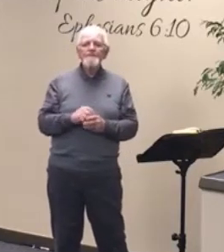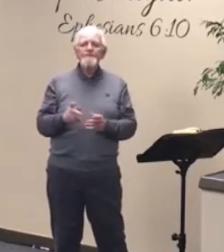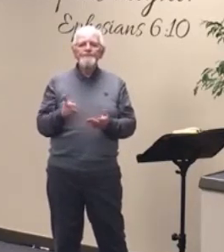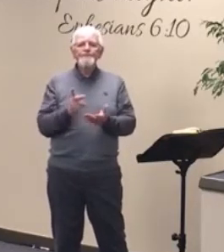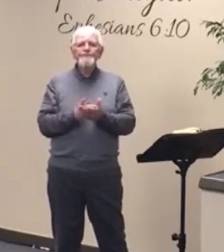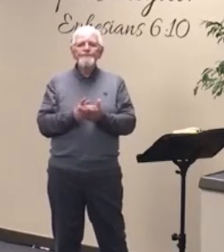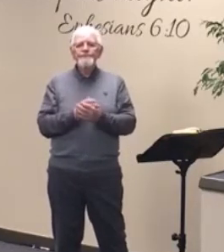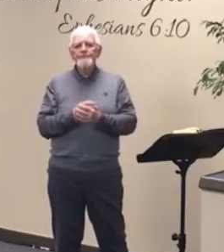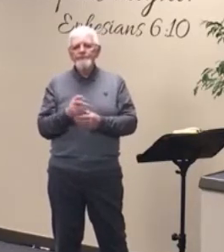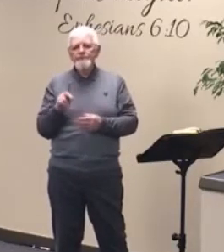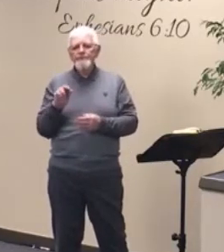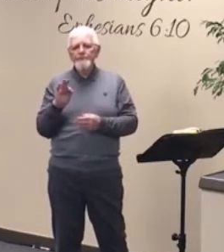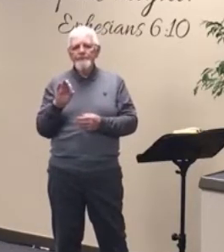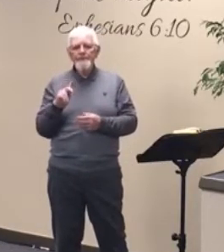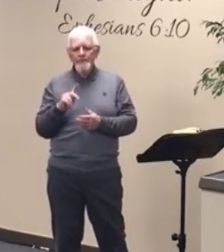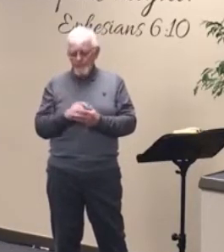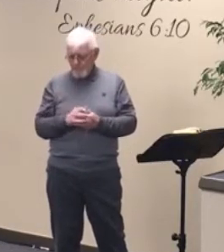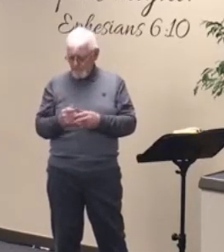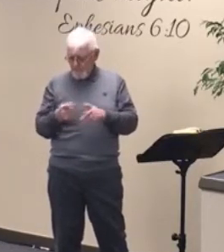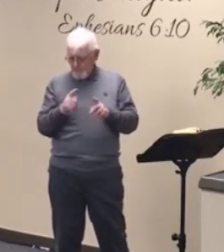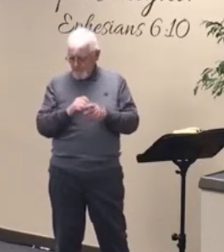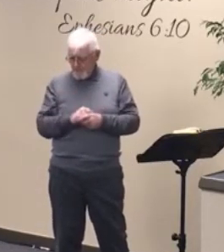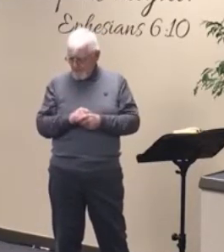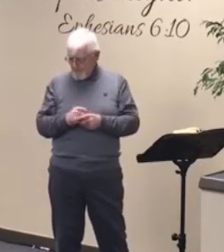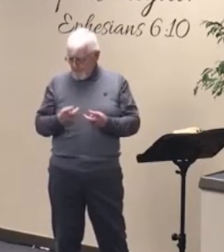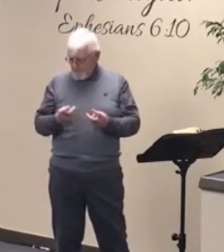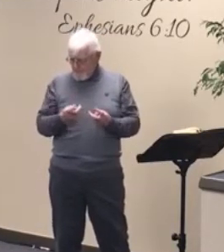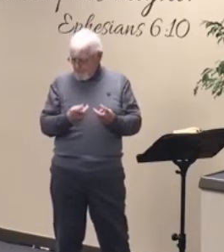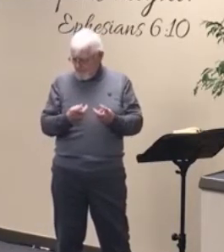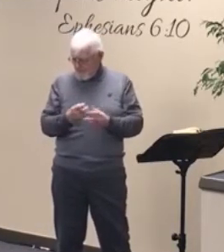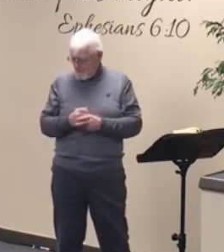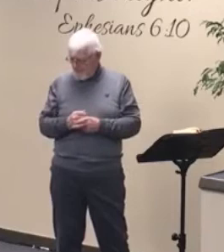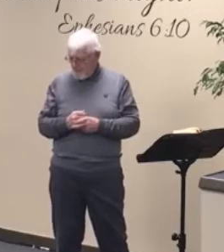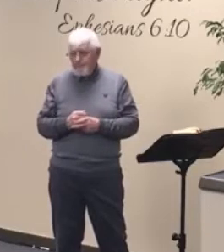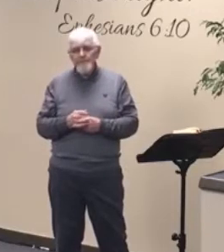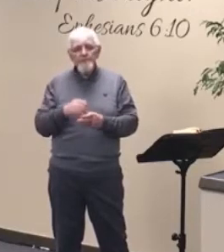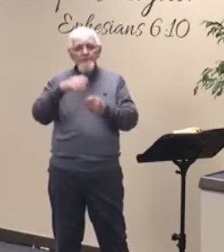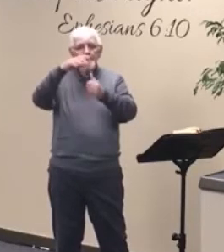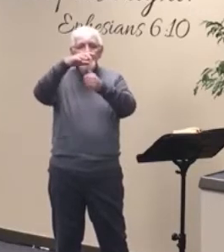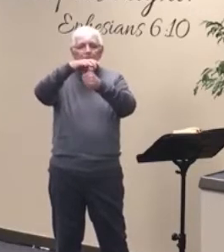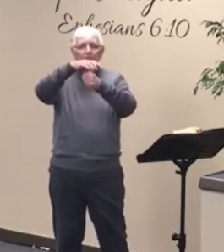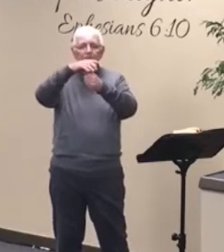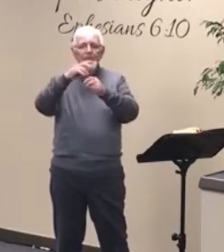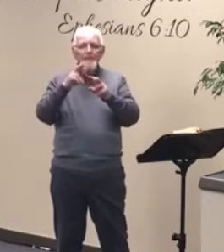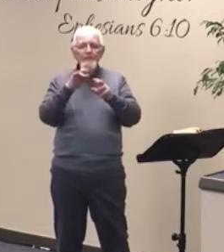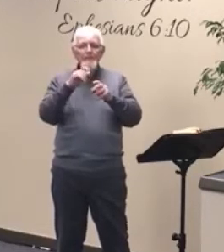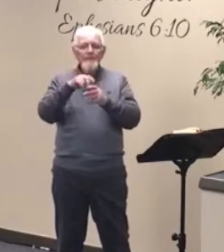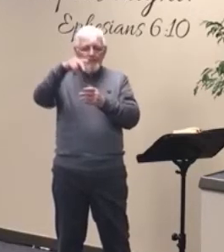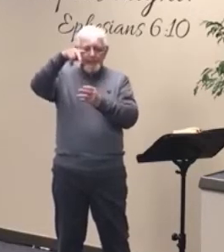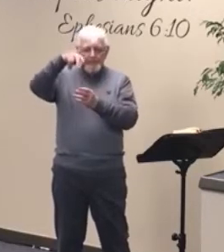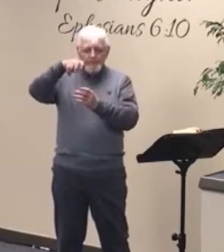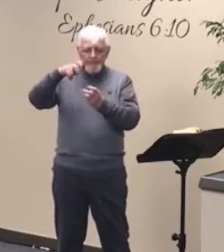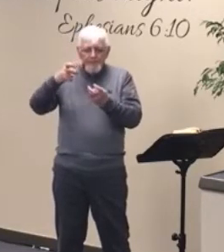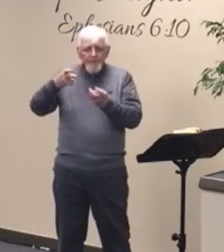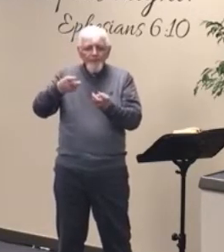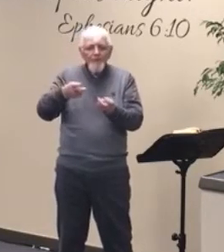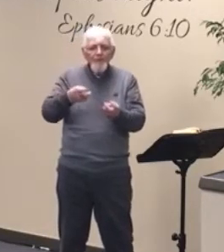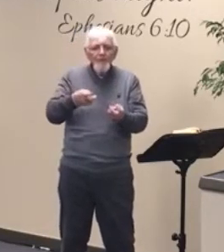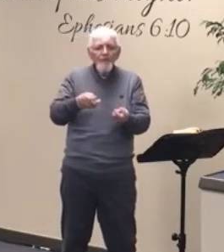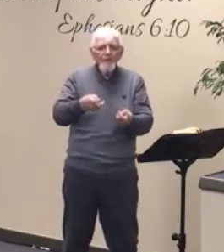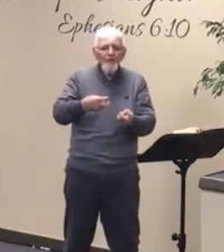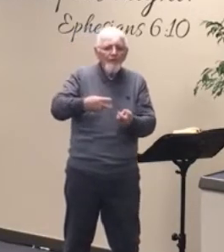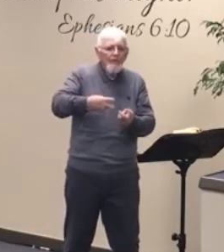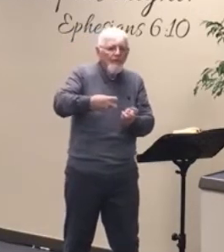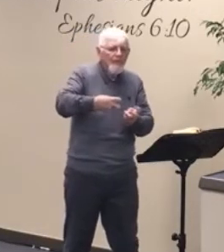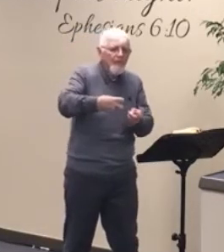where that is? And so I go up there, and I scooch up to the top of this hill, and then I go down this hill, and I slide